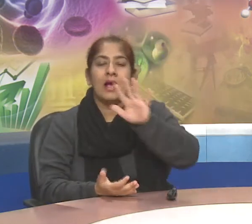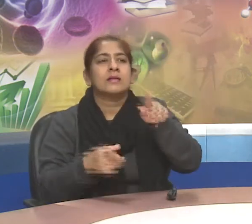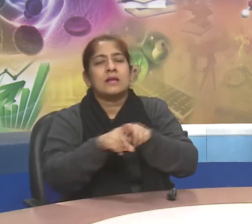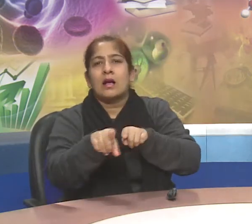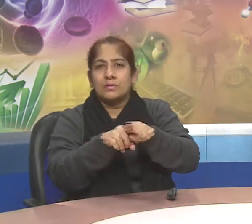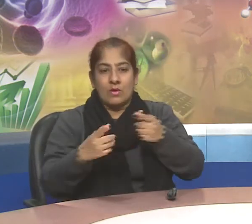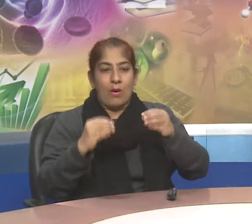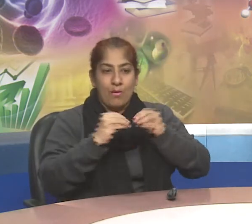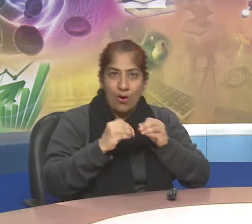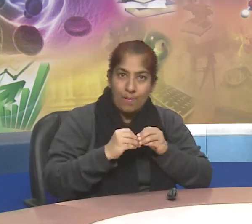National.